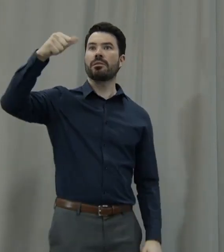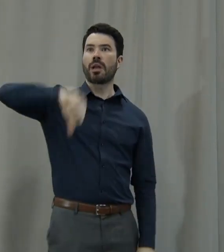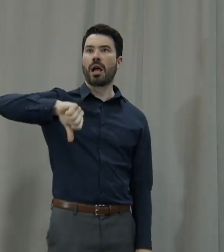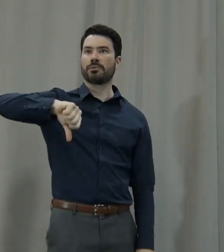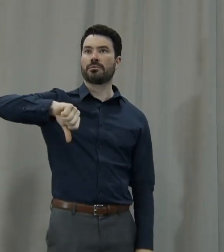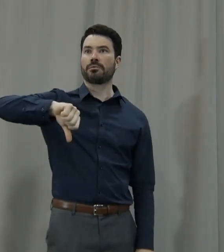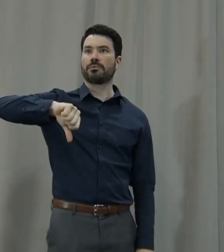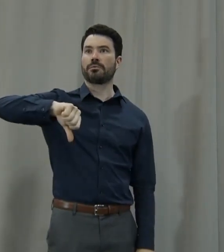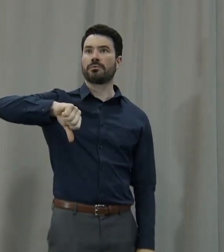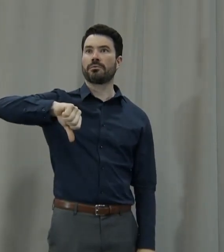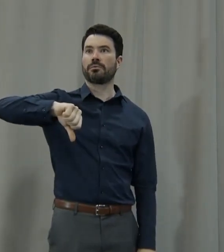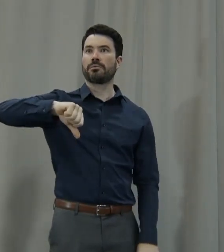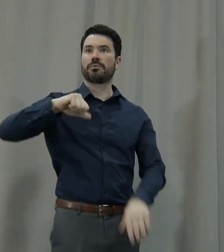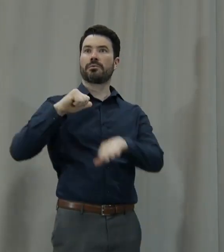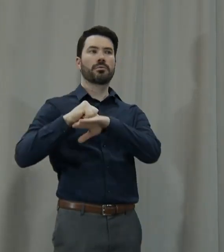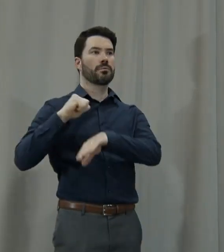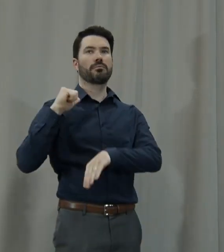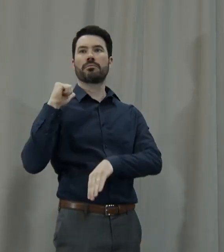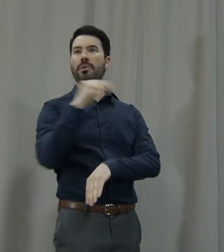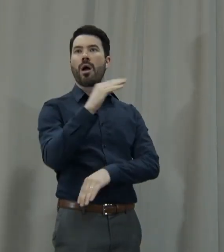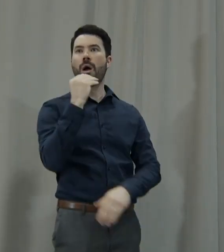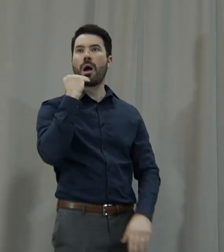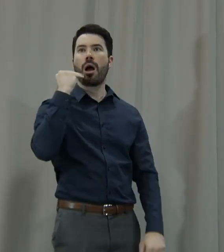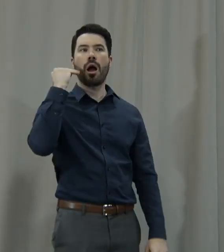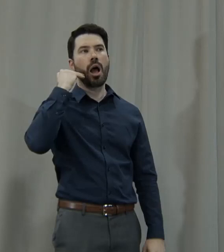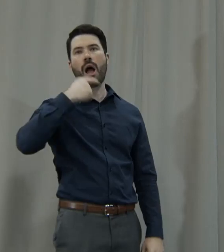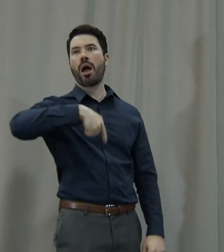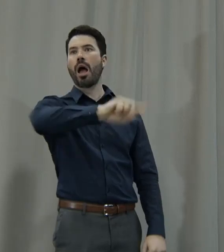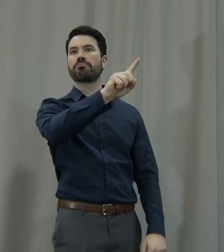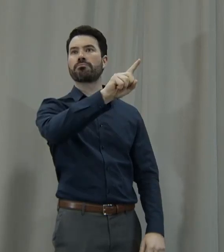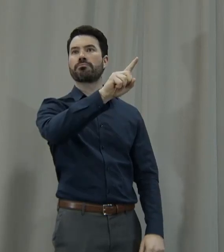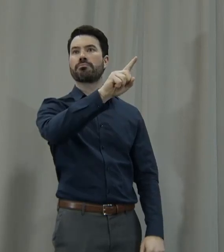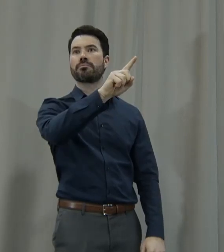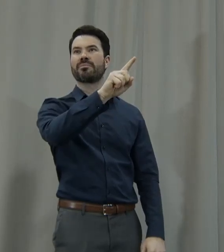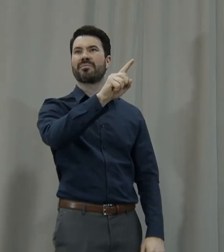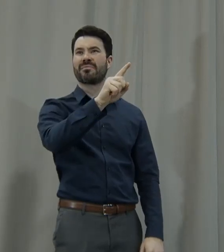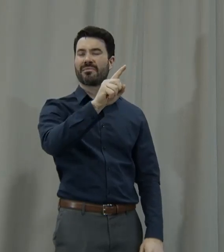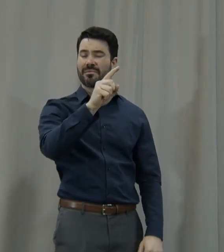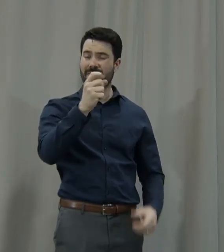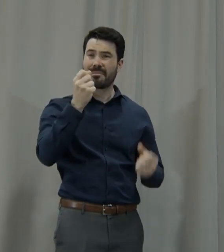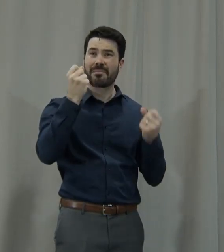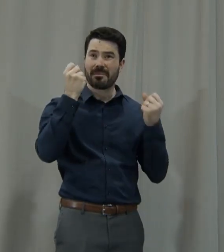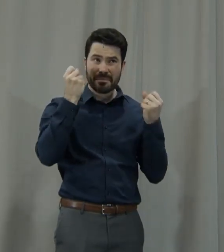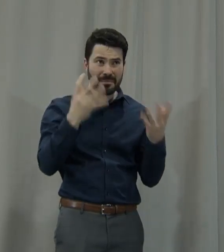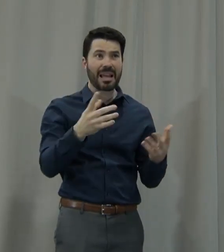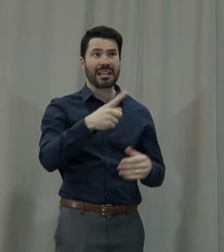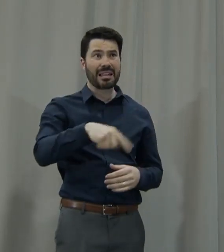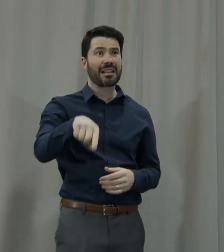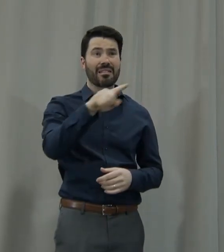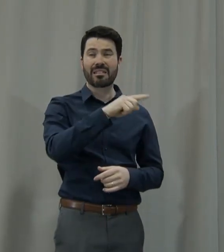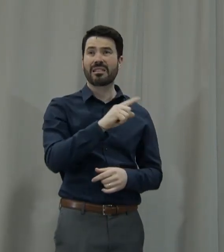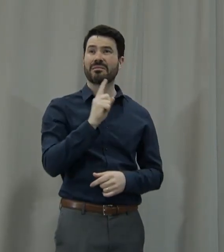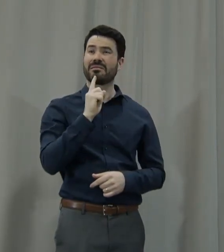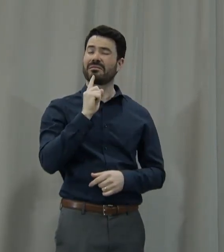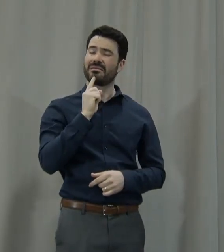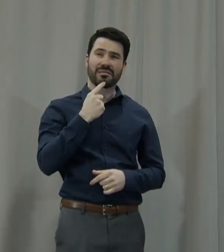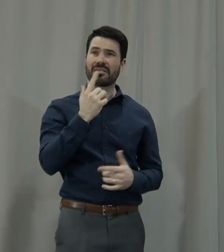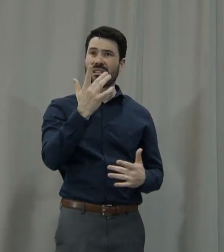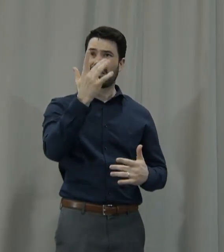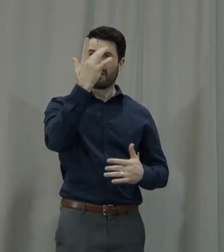sent home. Ultimately, many of them became critically ill.